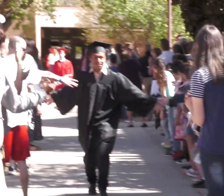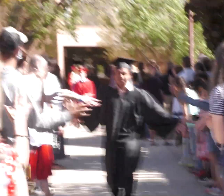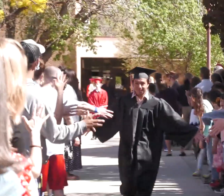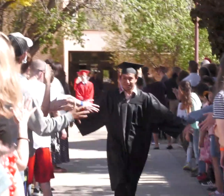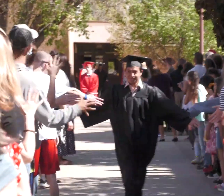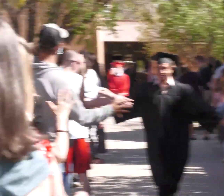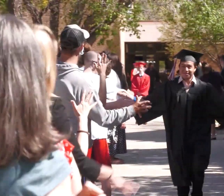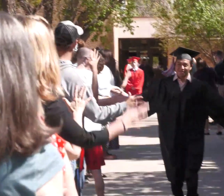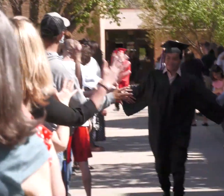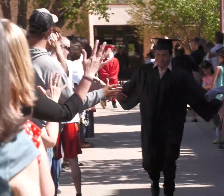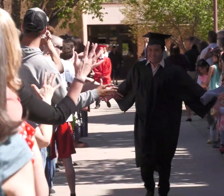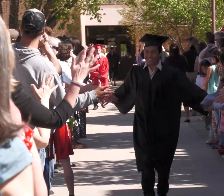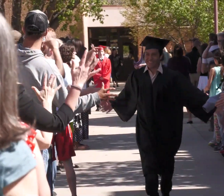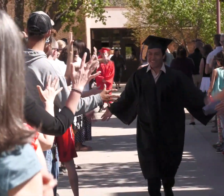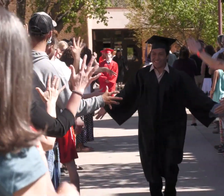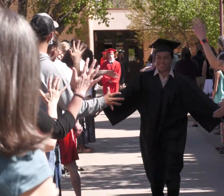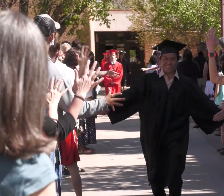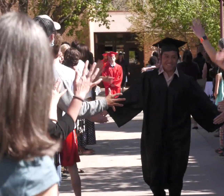as he passes.